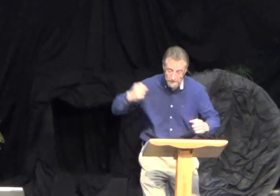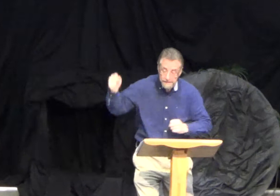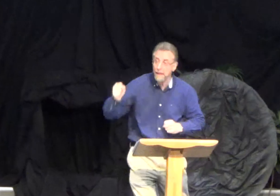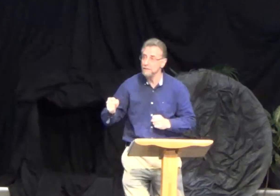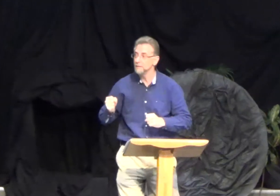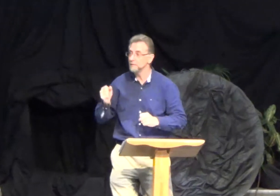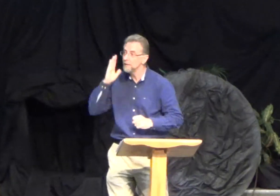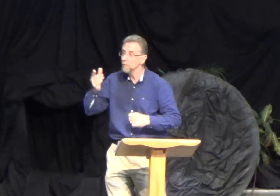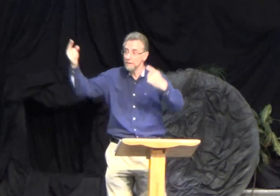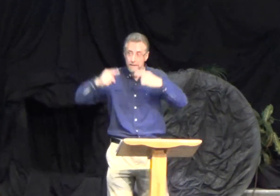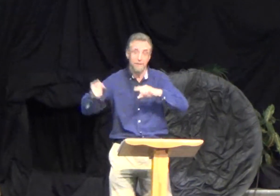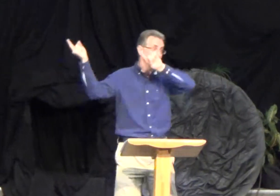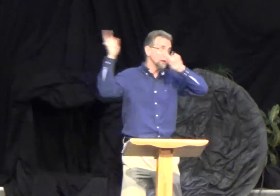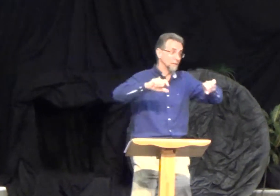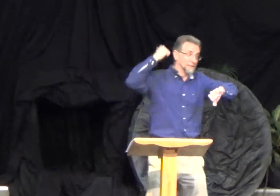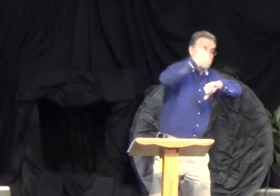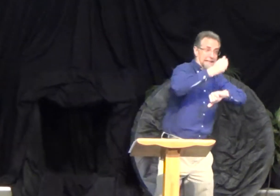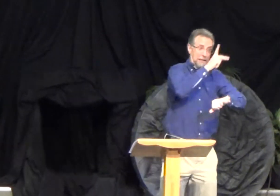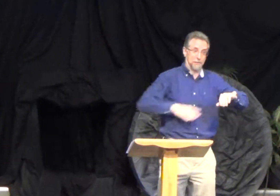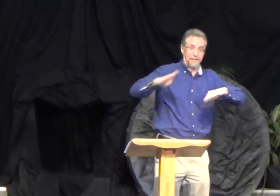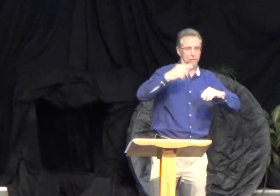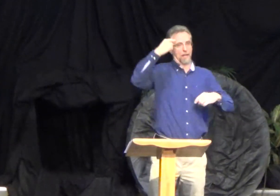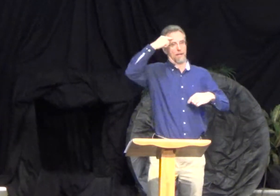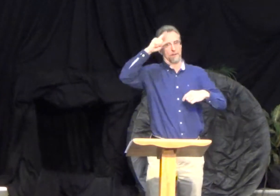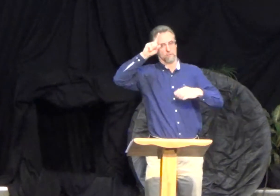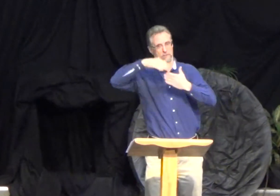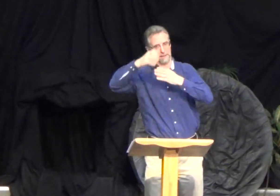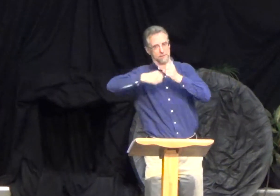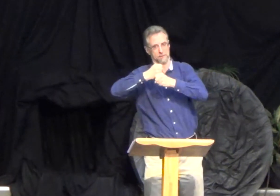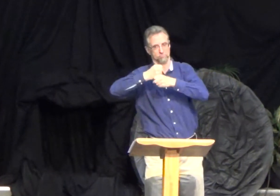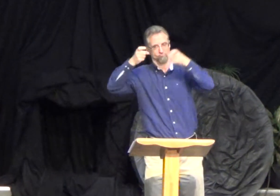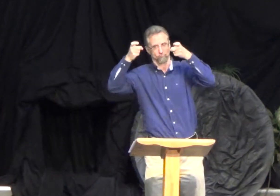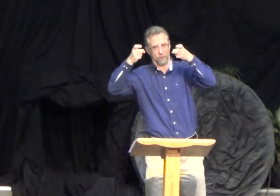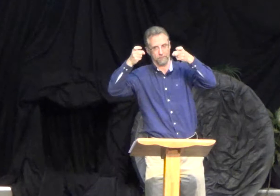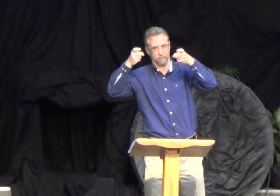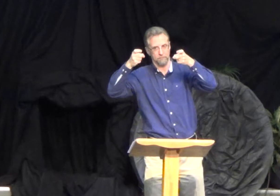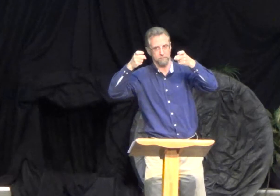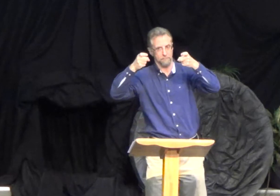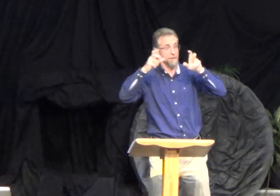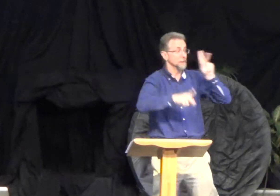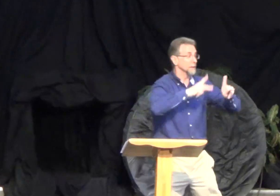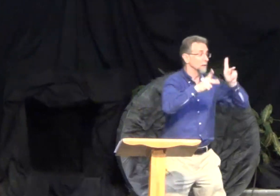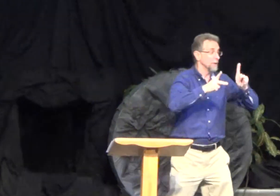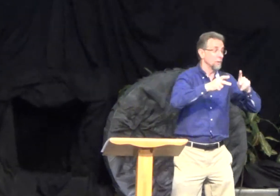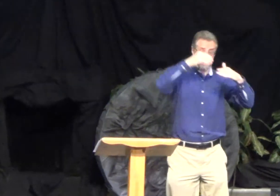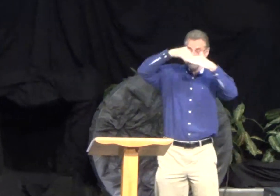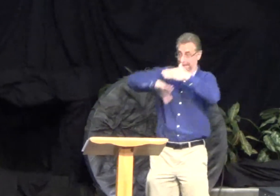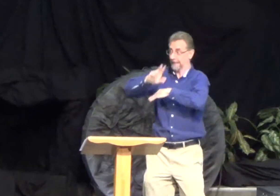it's a good time, a good thing. He will come and establish the kingdom. As we look about that, as he comes to